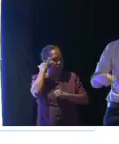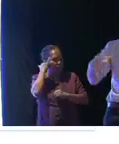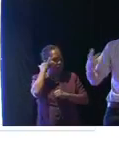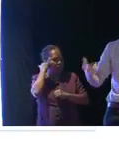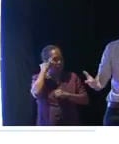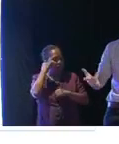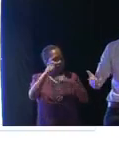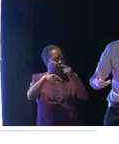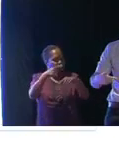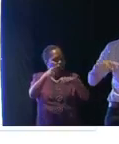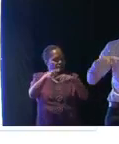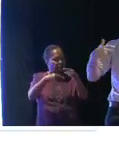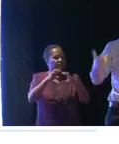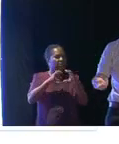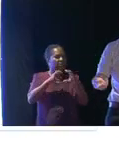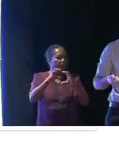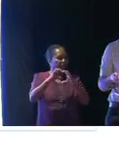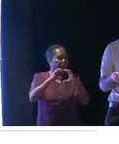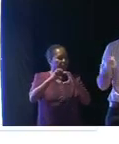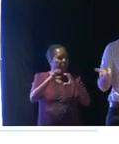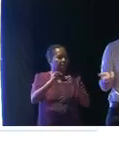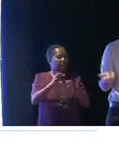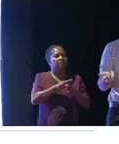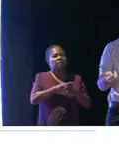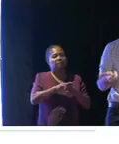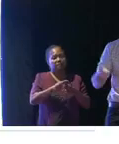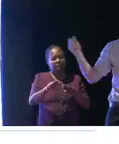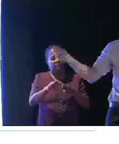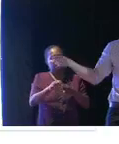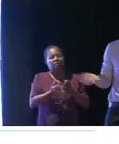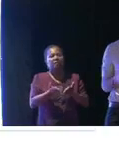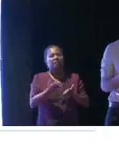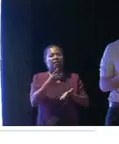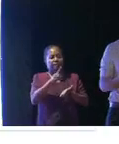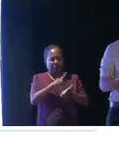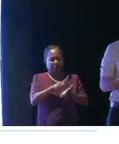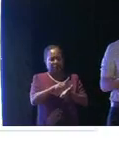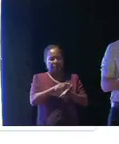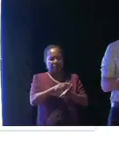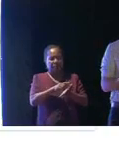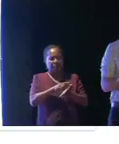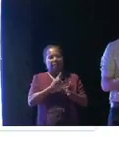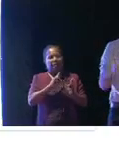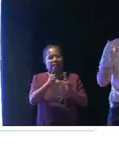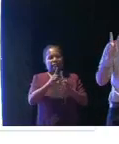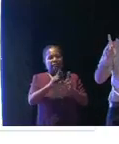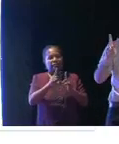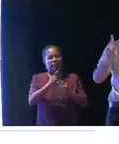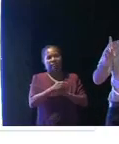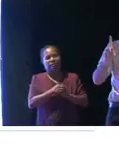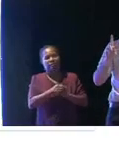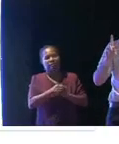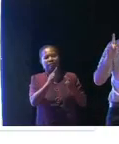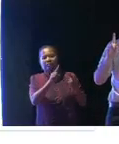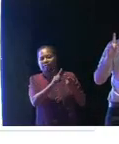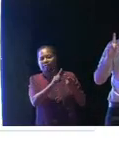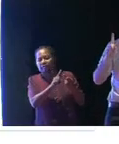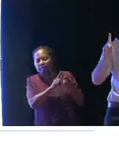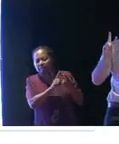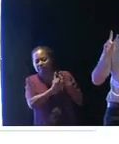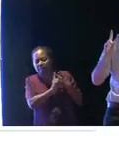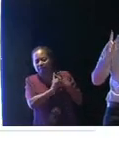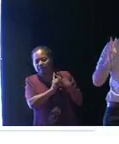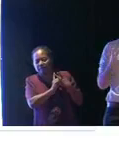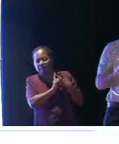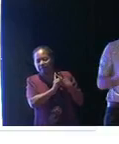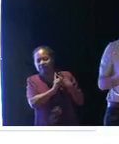you messages, notifications, payment receipts, things like that, okay? And we can do that through MyIRC. The second thing you're going to need